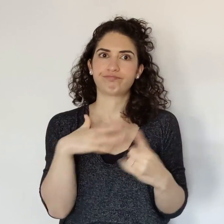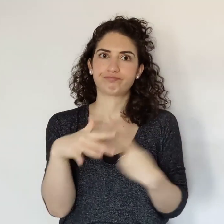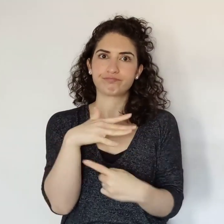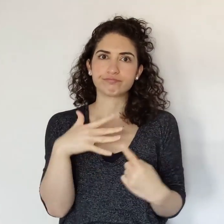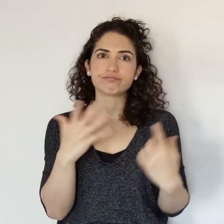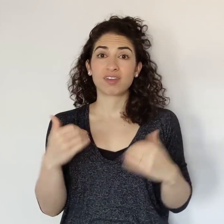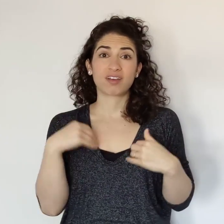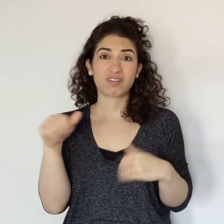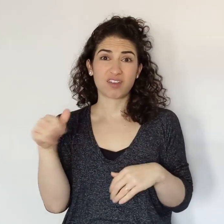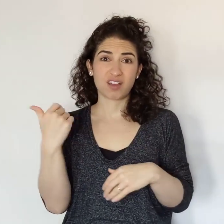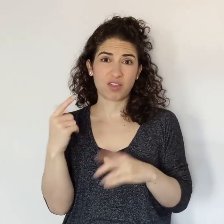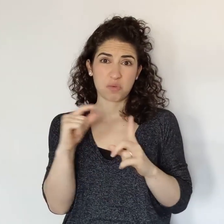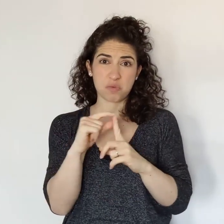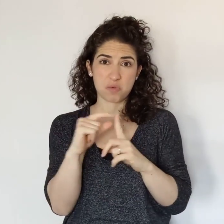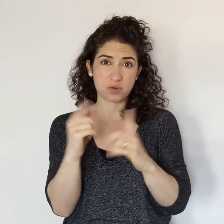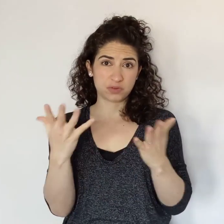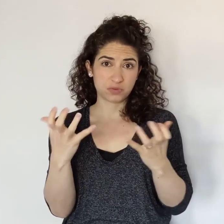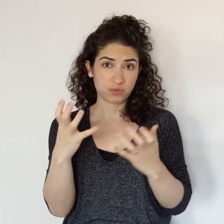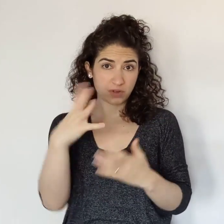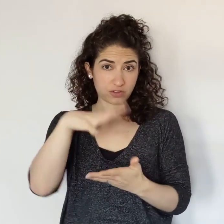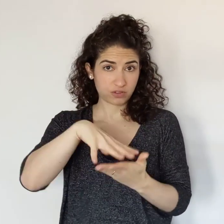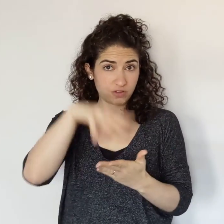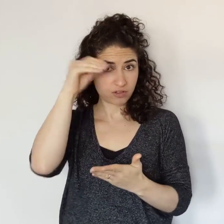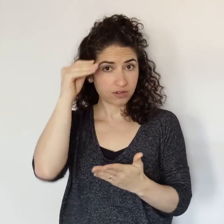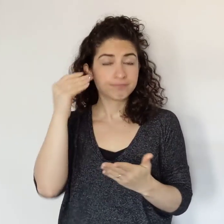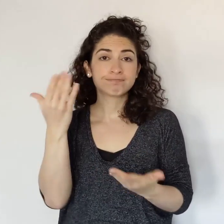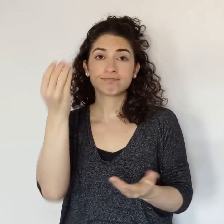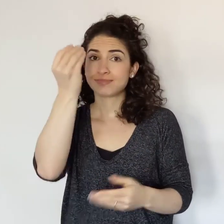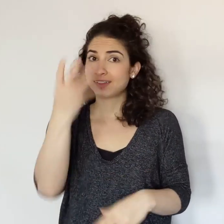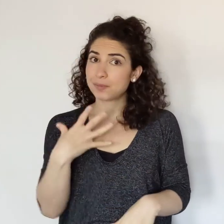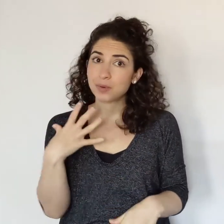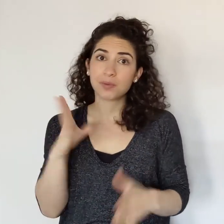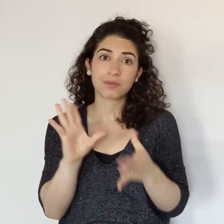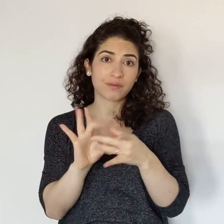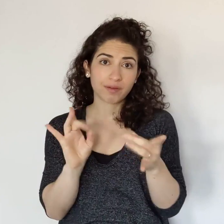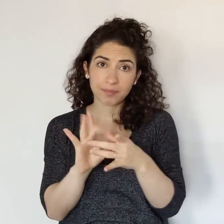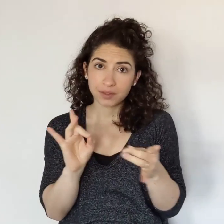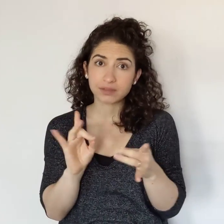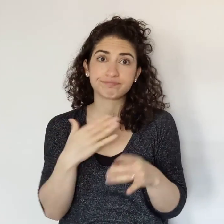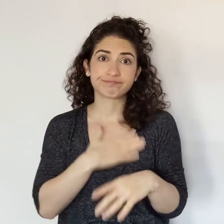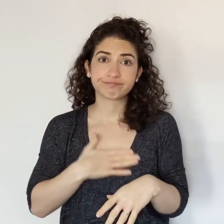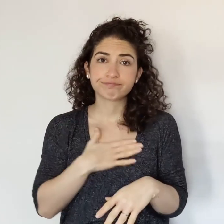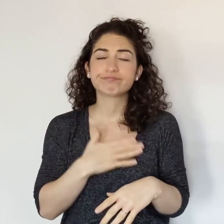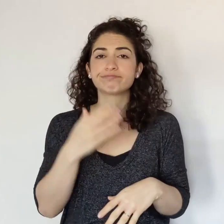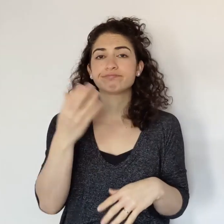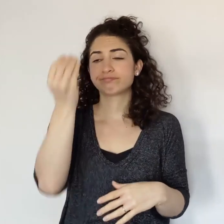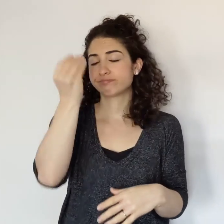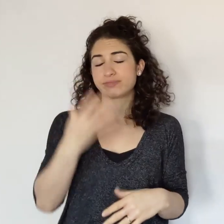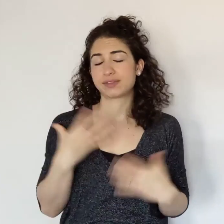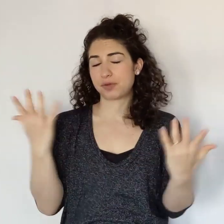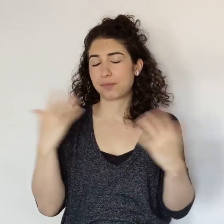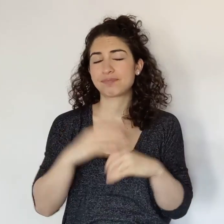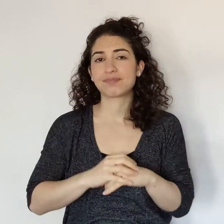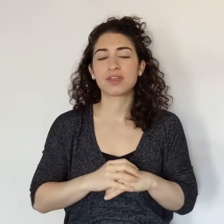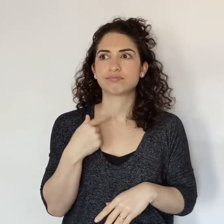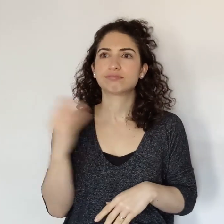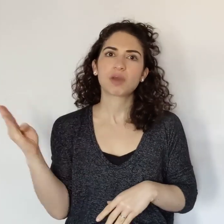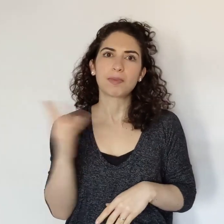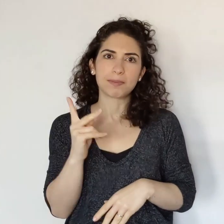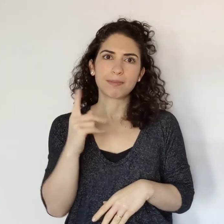current situation. If you have other words you want to learn, let me know. Comment, please, and let me know.